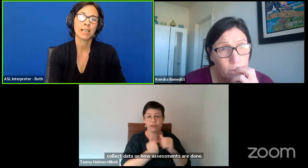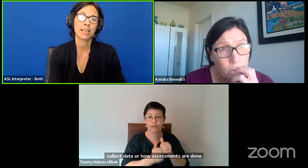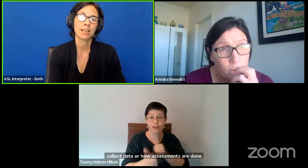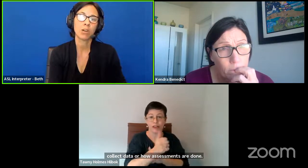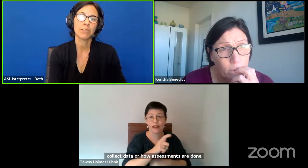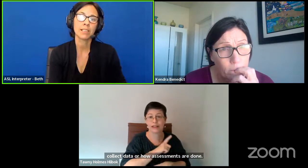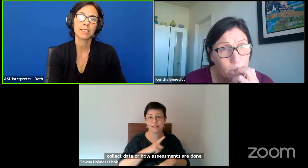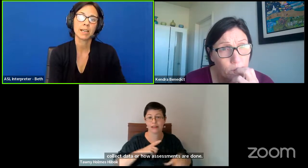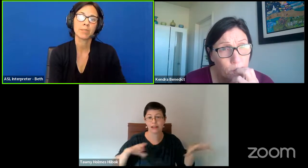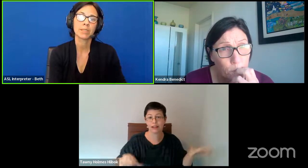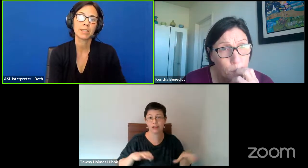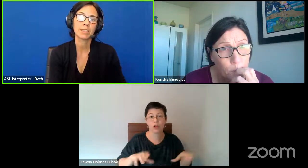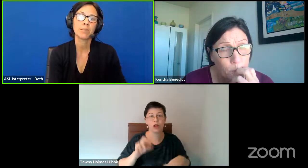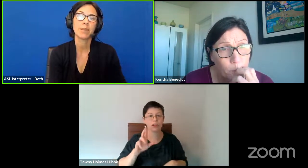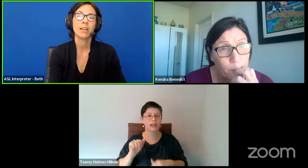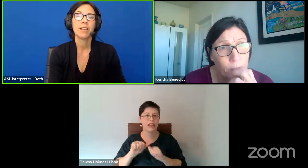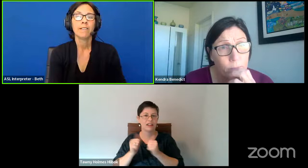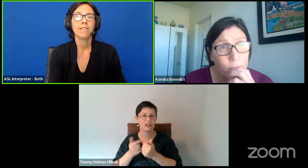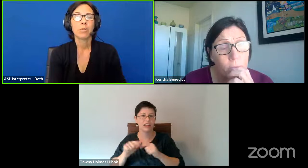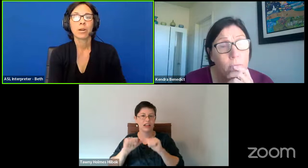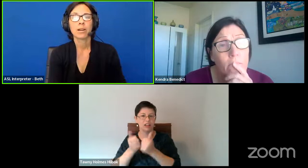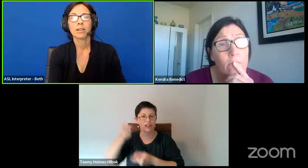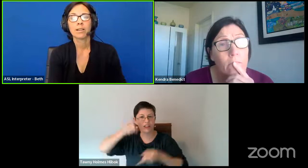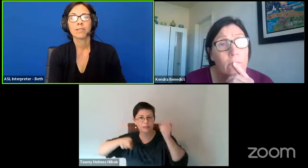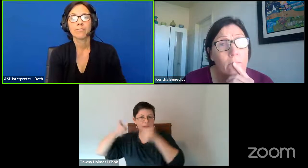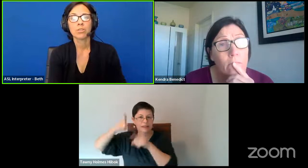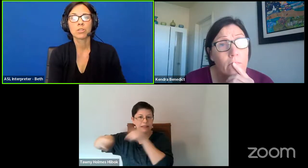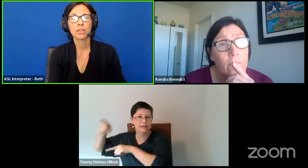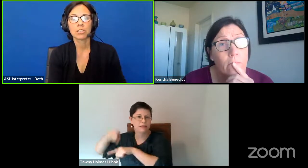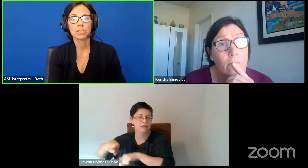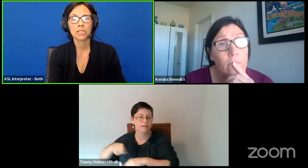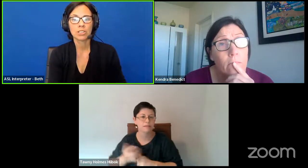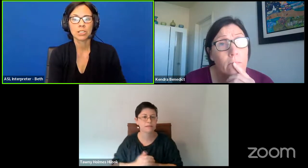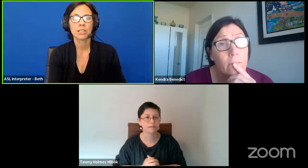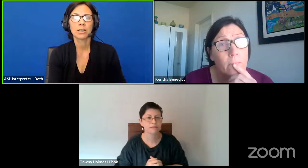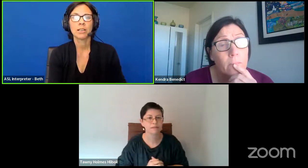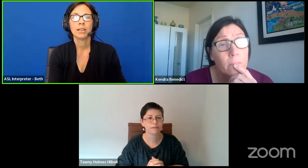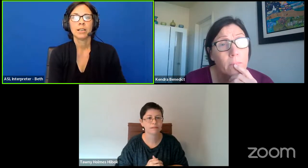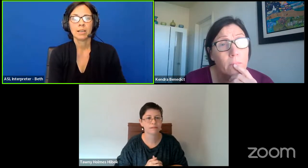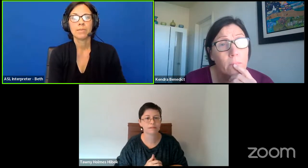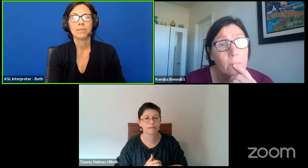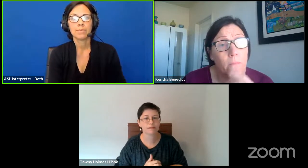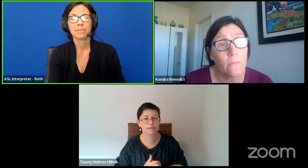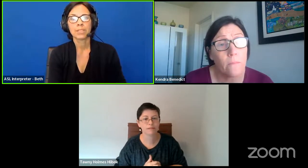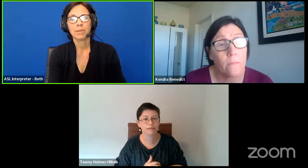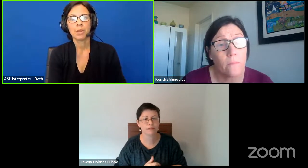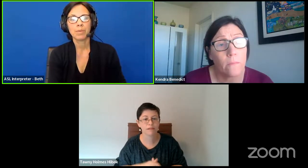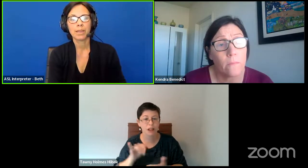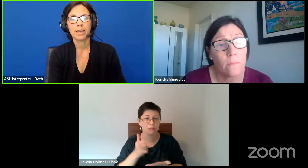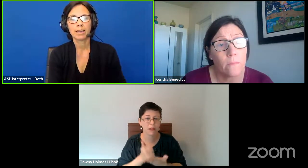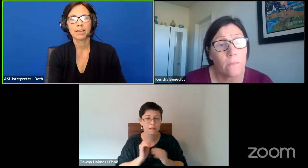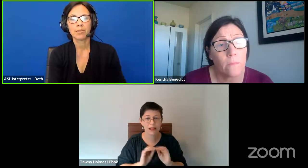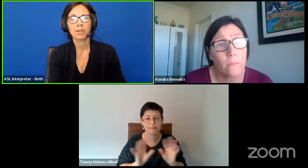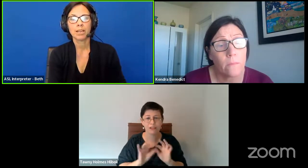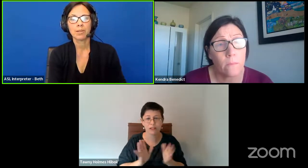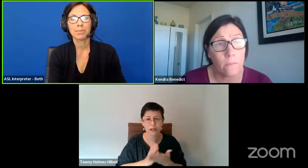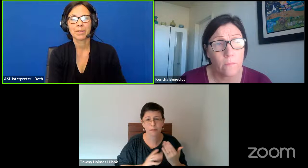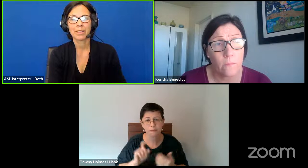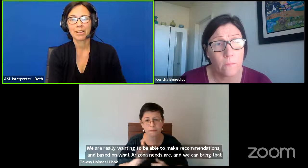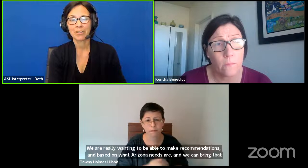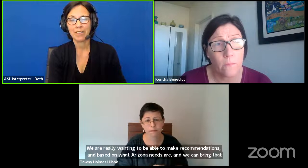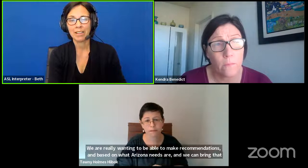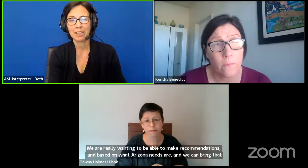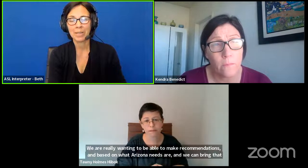and hopefully set up a system for future legislation. So I'm hoping that will